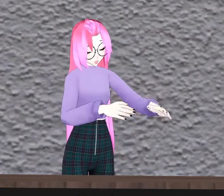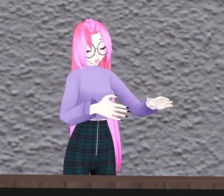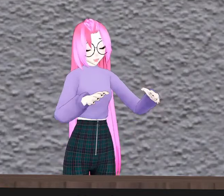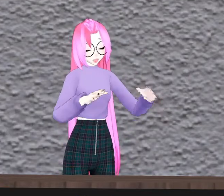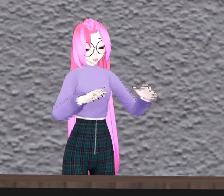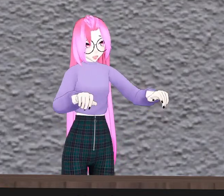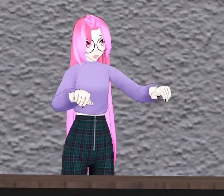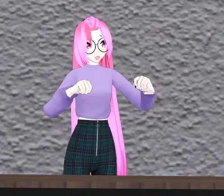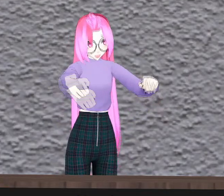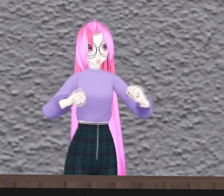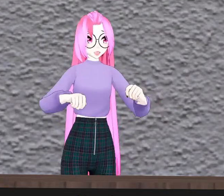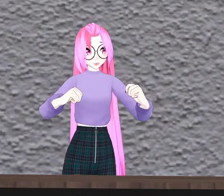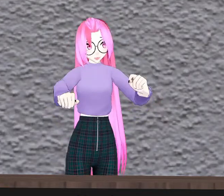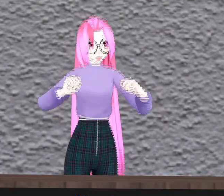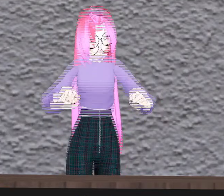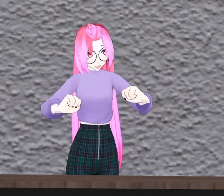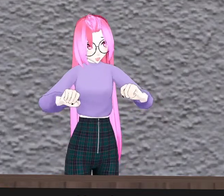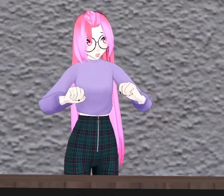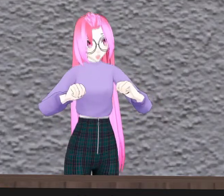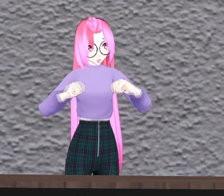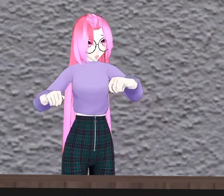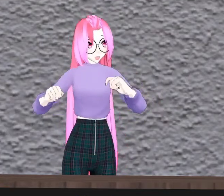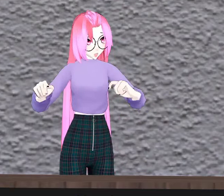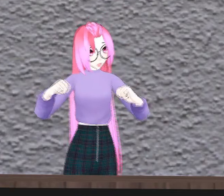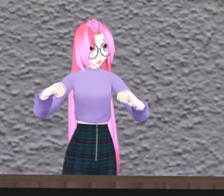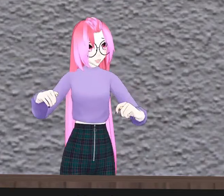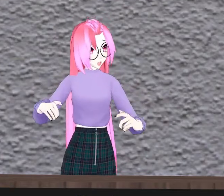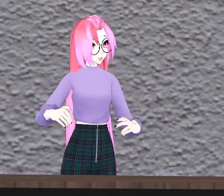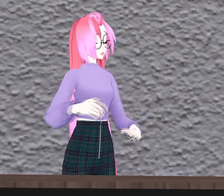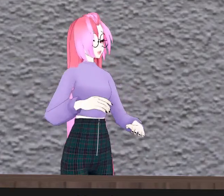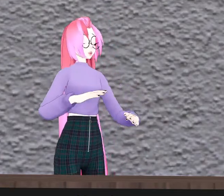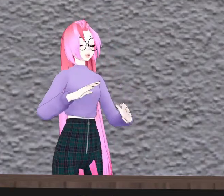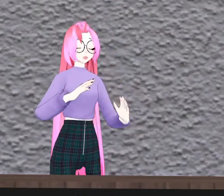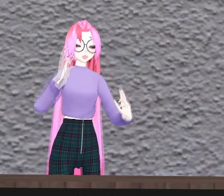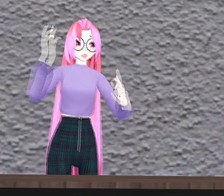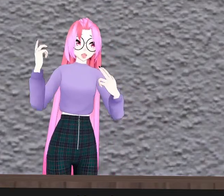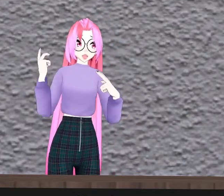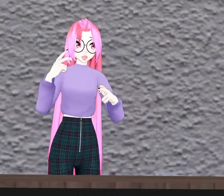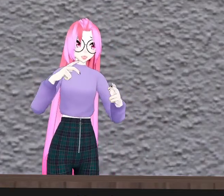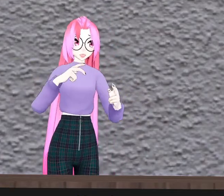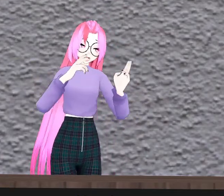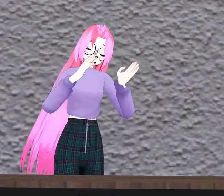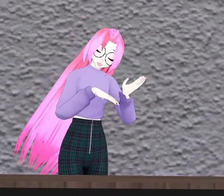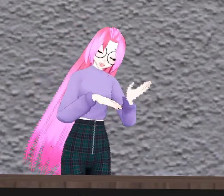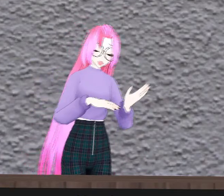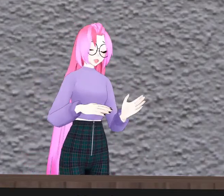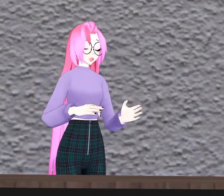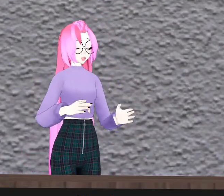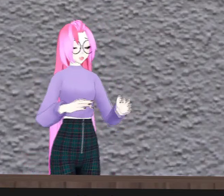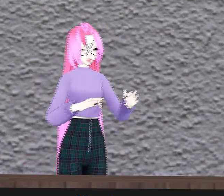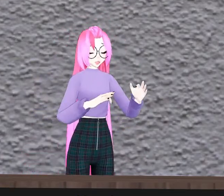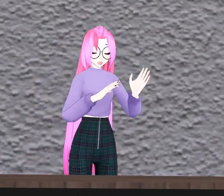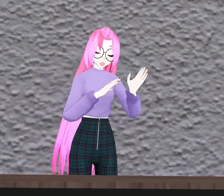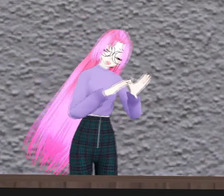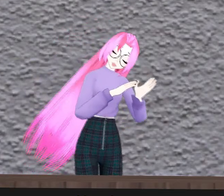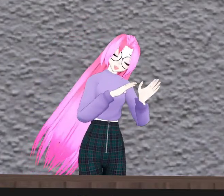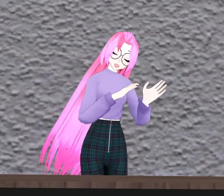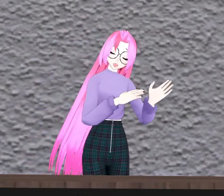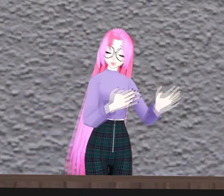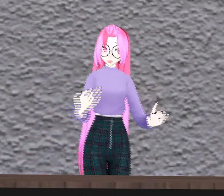will vibrate the whole bed. It's like, so that's for hard sleepers. Like if the pillow wasn't enough, if the